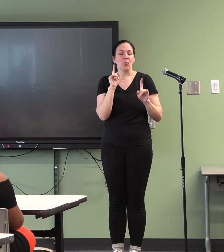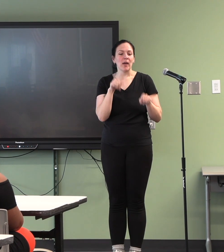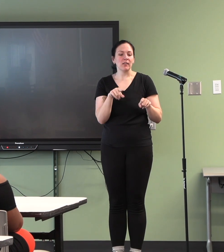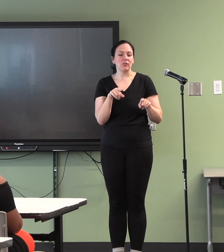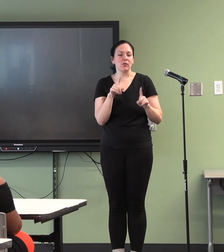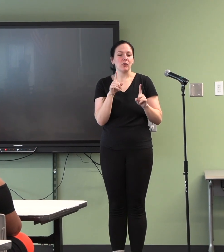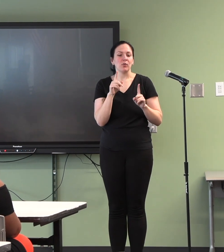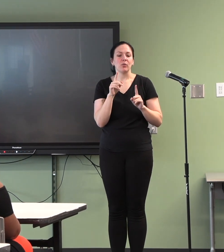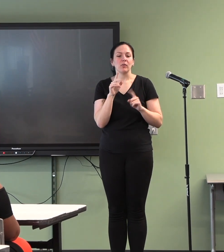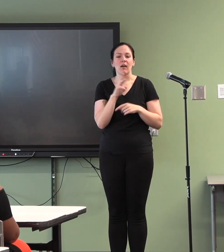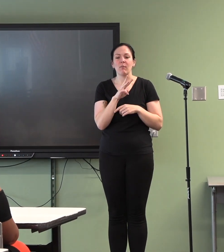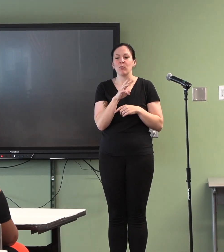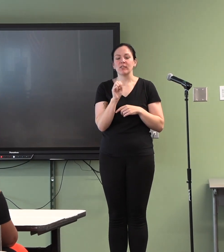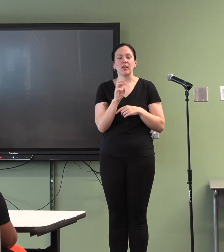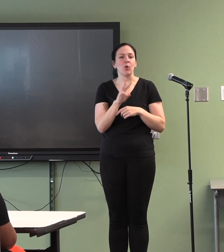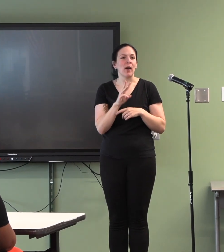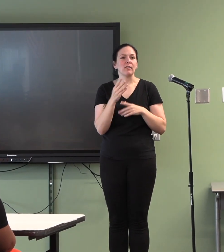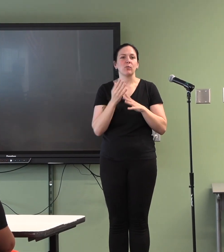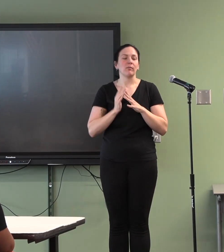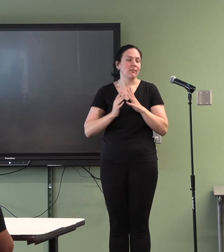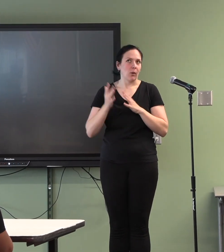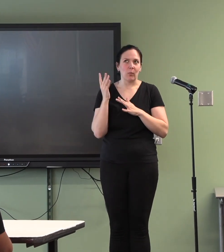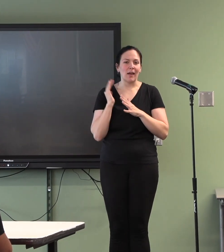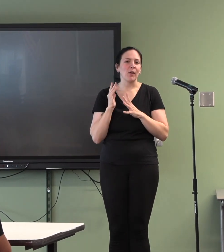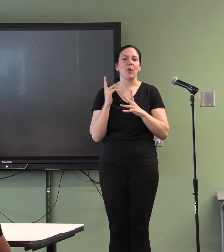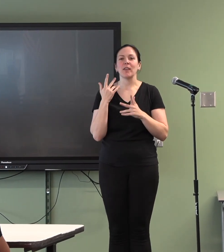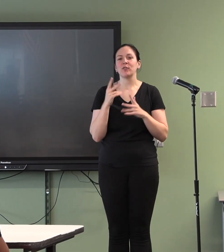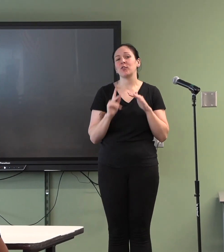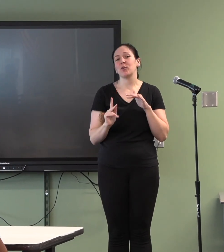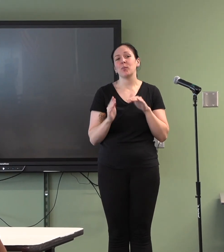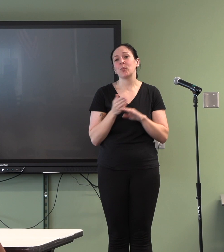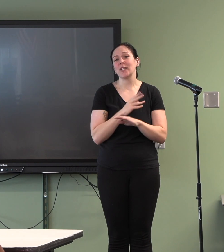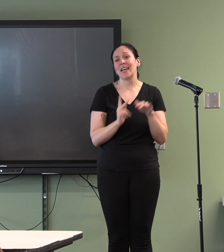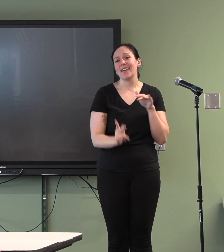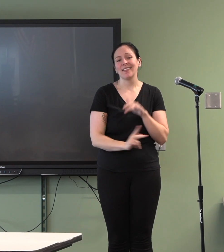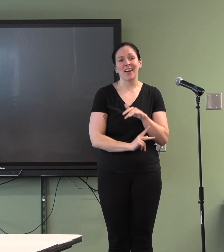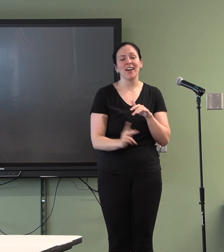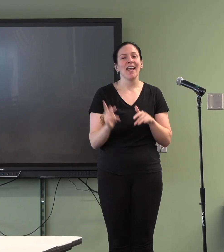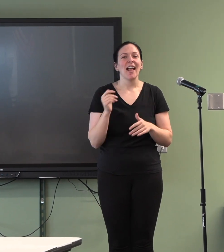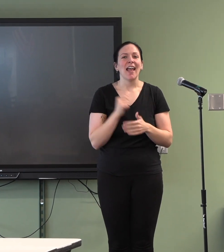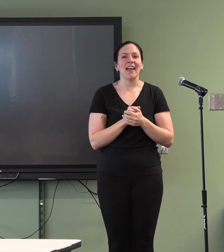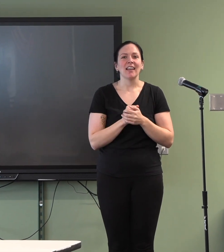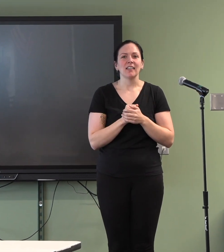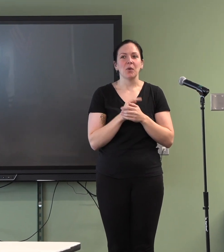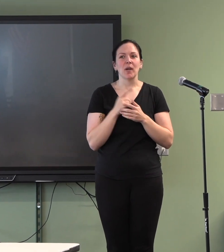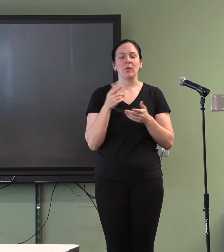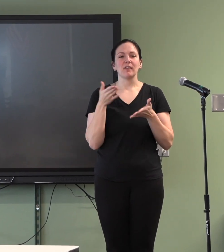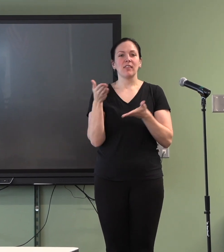went to West Seneca West a while ago. They used to do pre-K there, and when I was